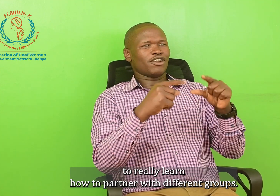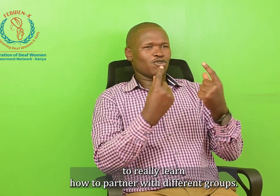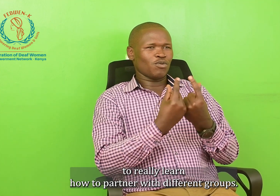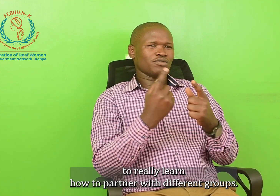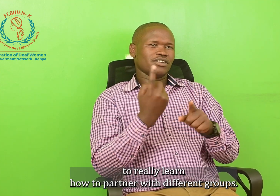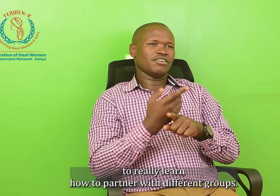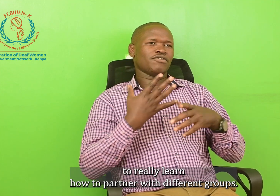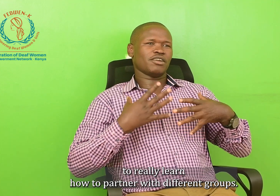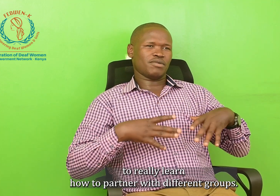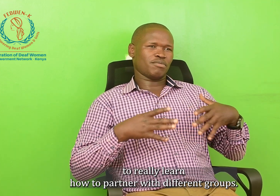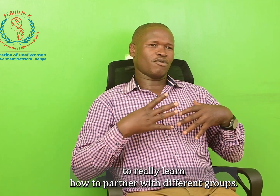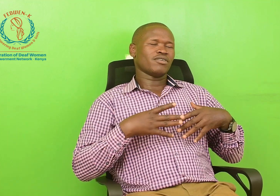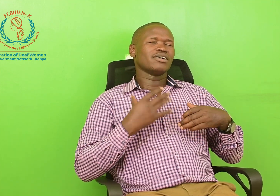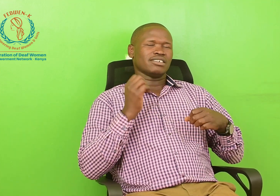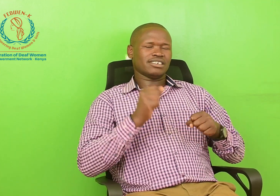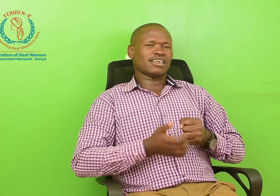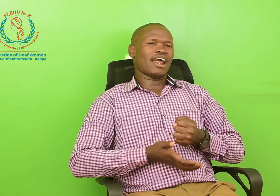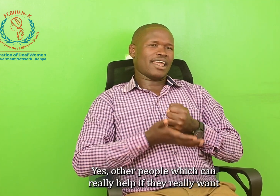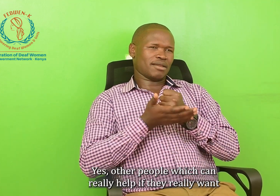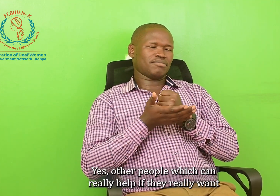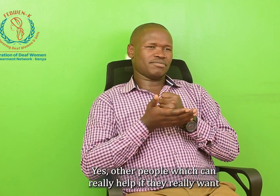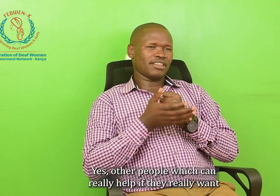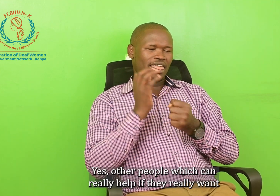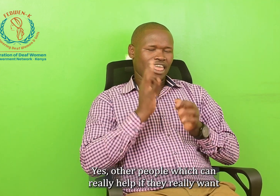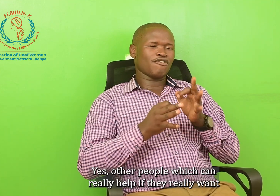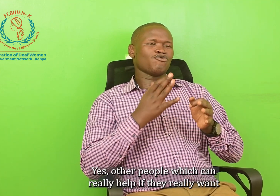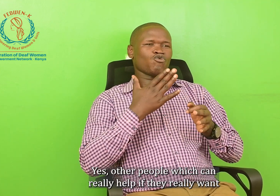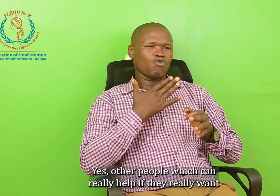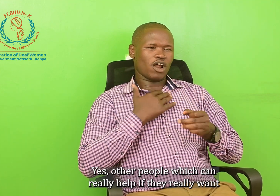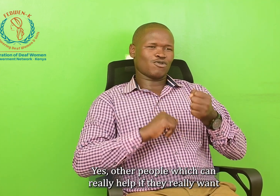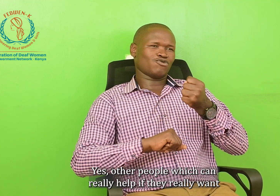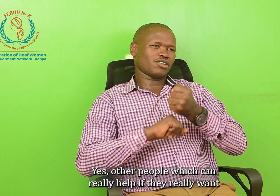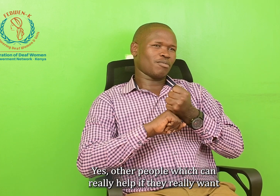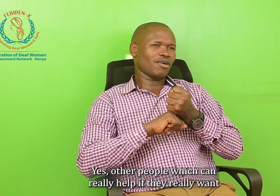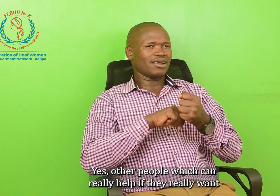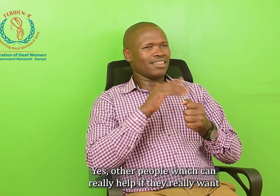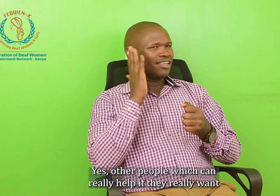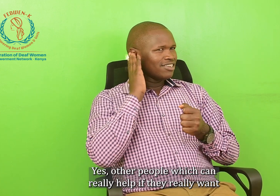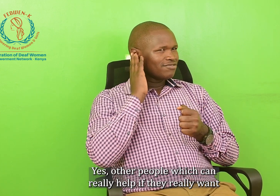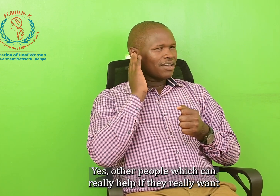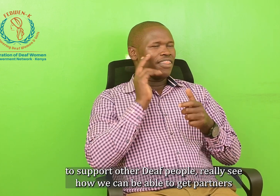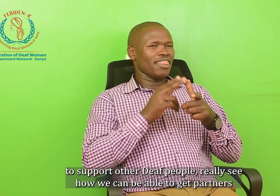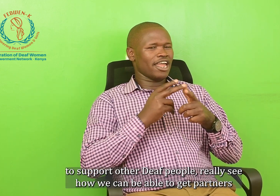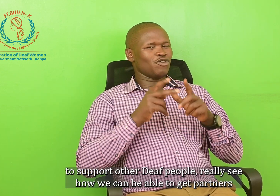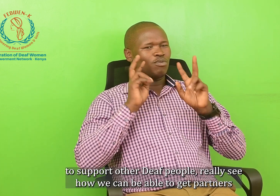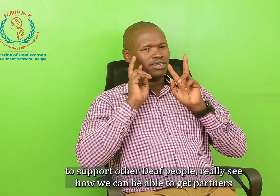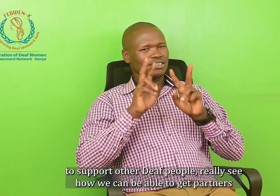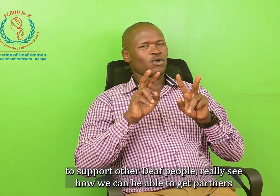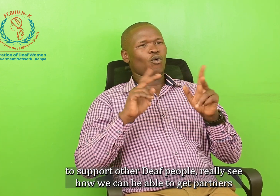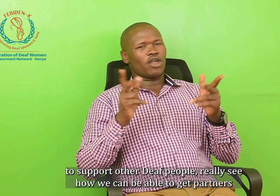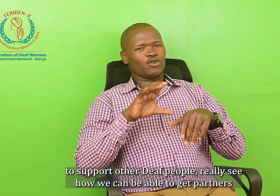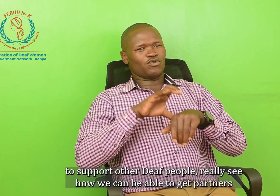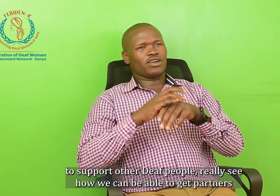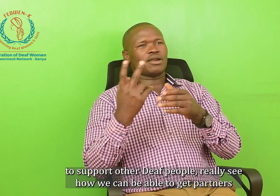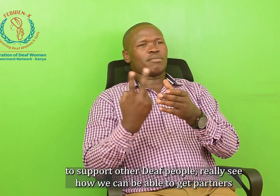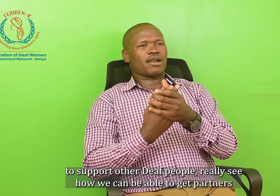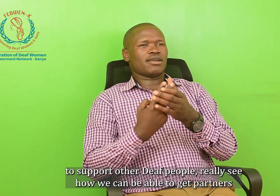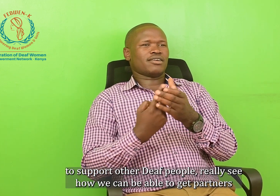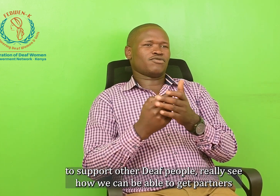to partner with different groups. Yes, with other people, it can really help. If they really want to support other deaf people, really see how we can be